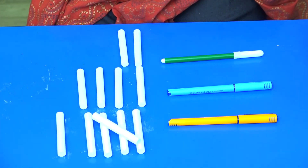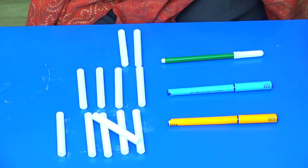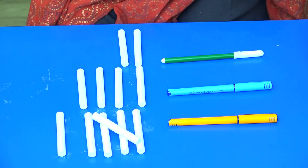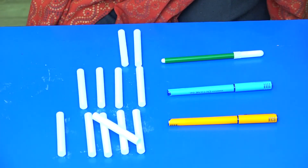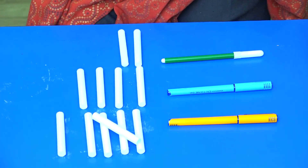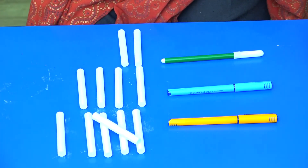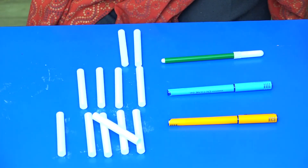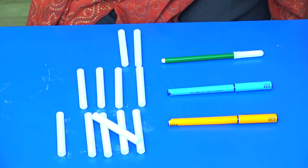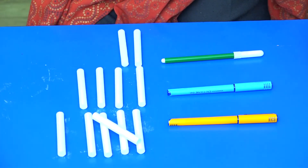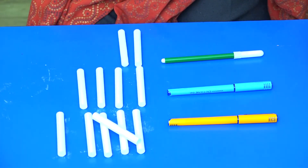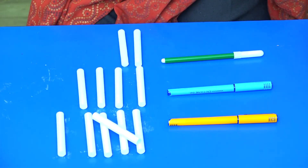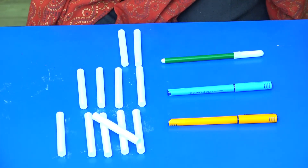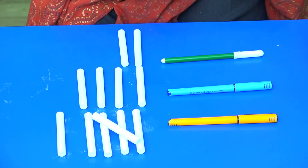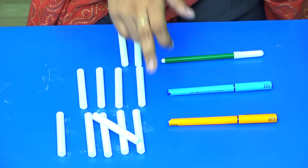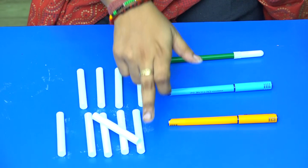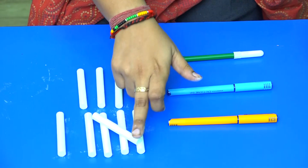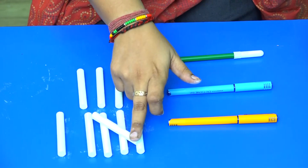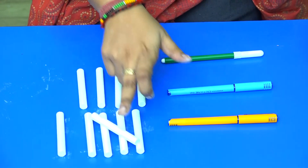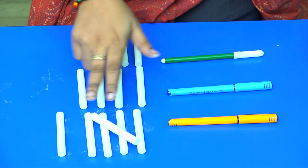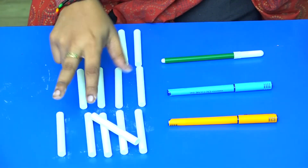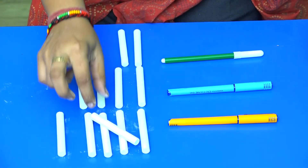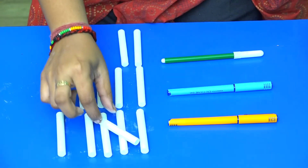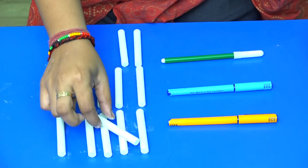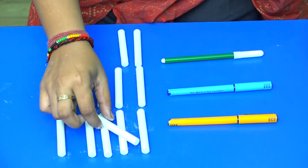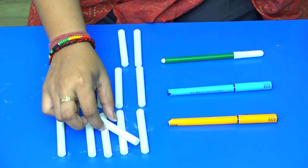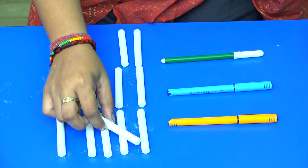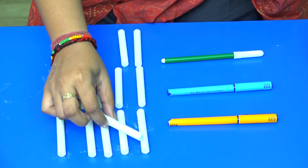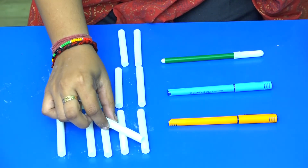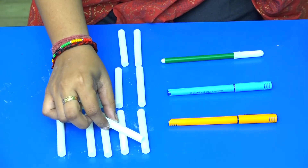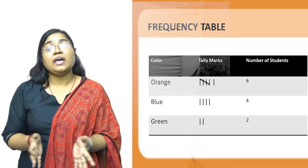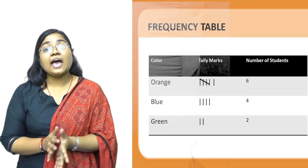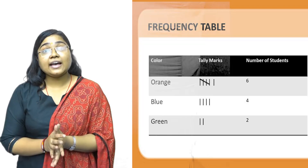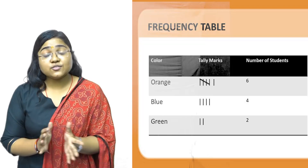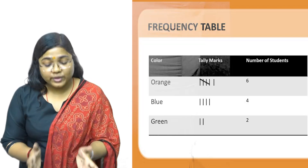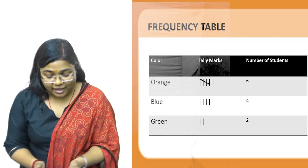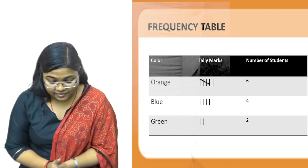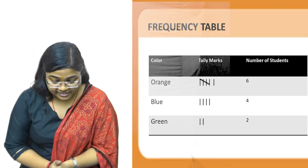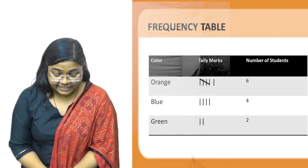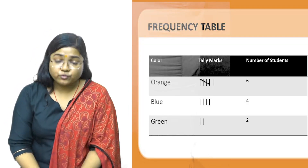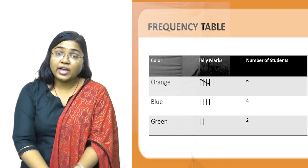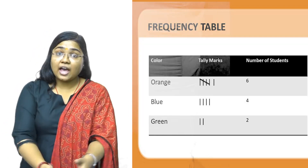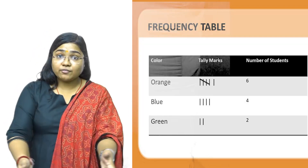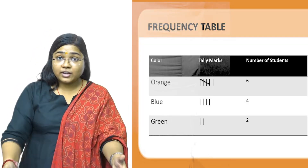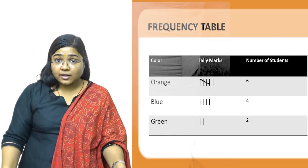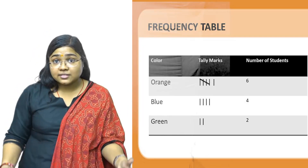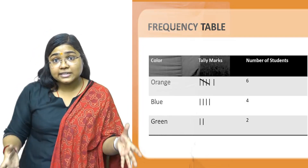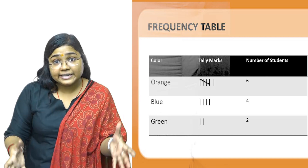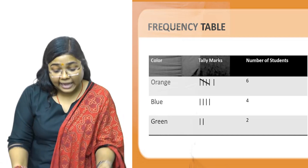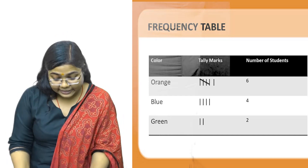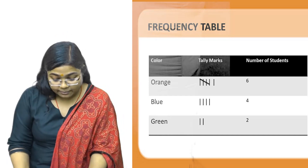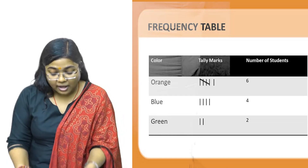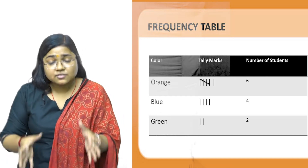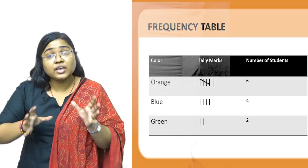it will always be from the left to right. As we have seen, we have done